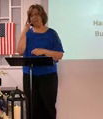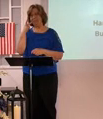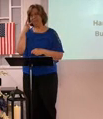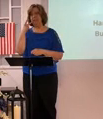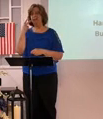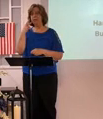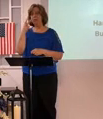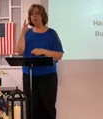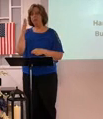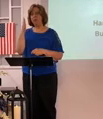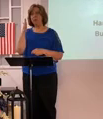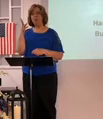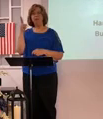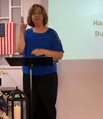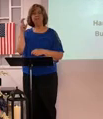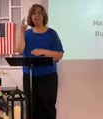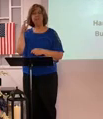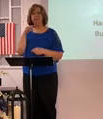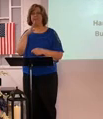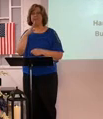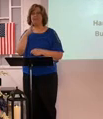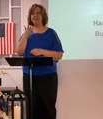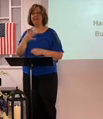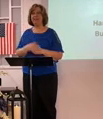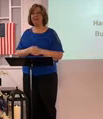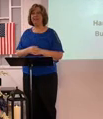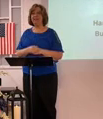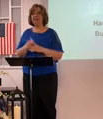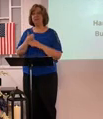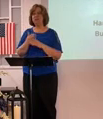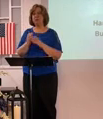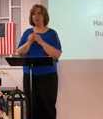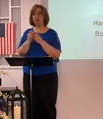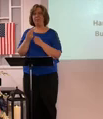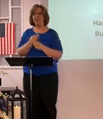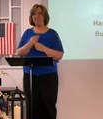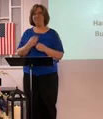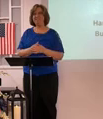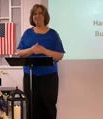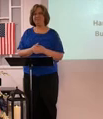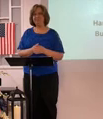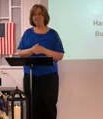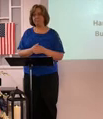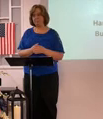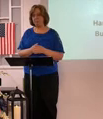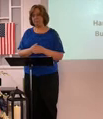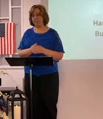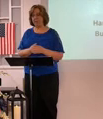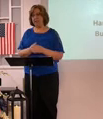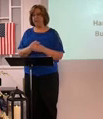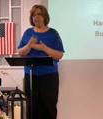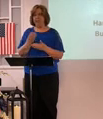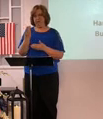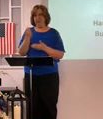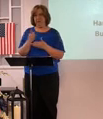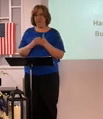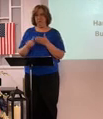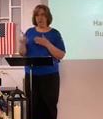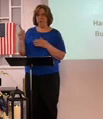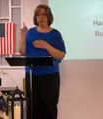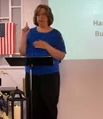I'm looking forward to hear what they would like to share. And you know, these past few years, it's been a